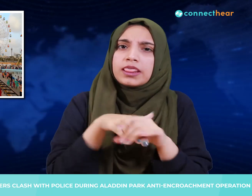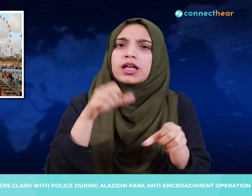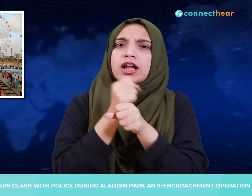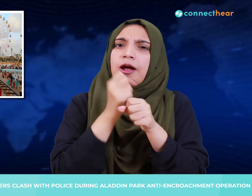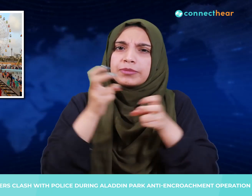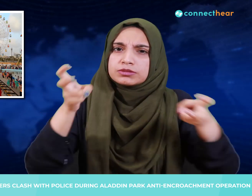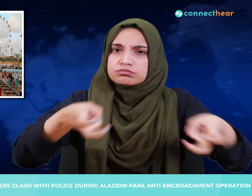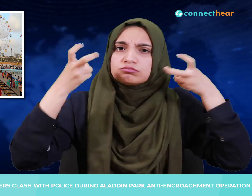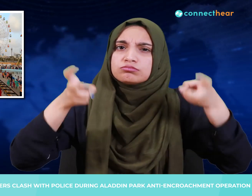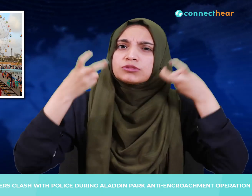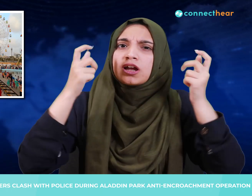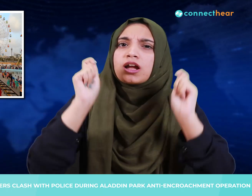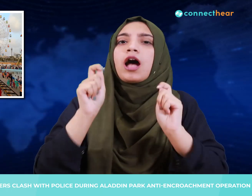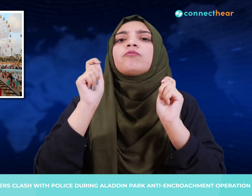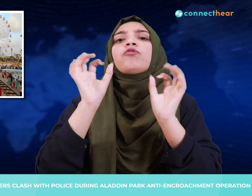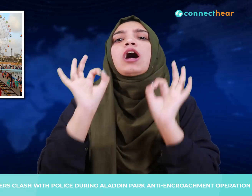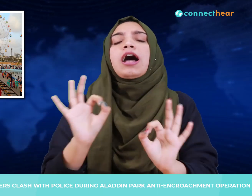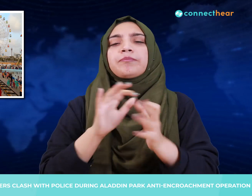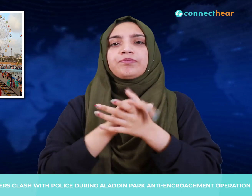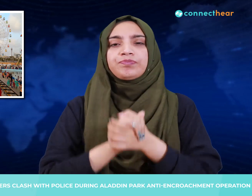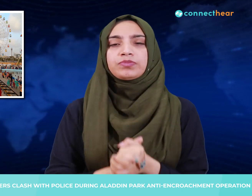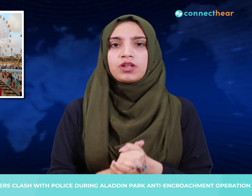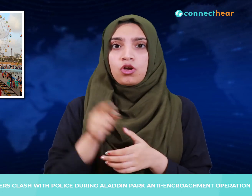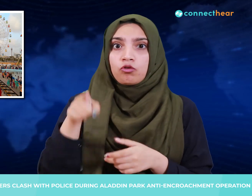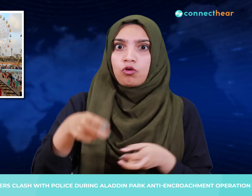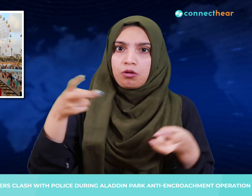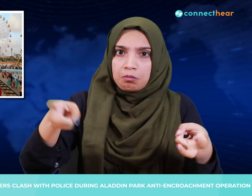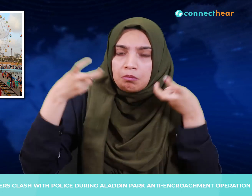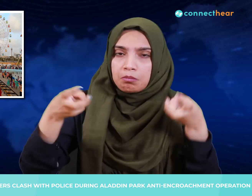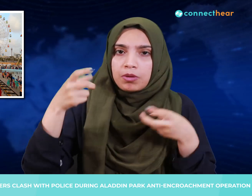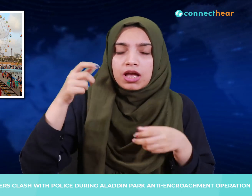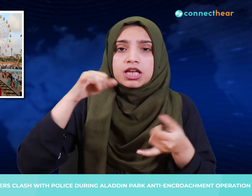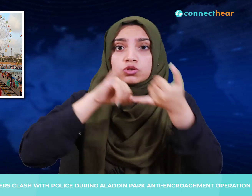The operation was being carried out as per the Supreme Court's directives.